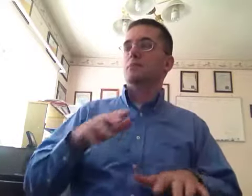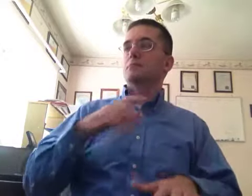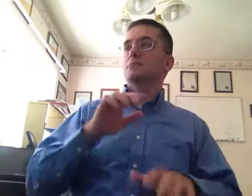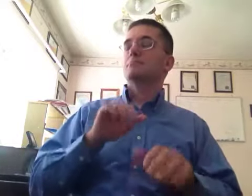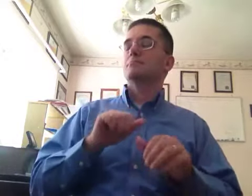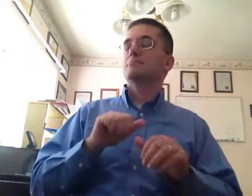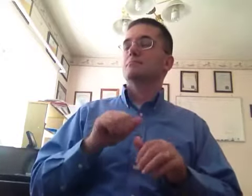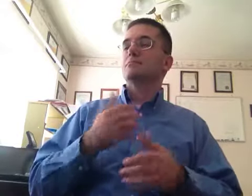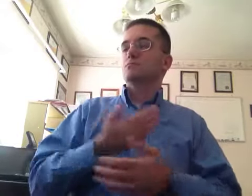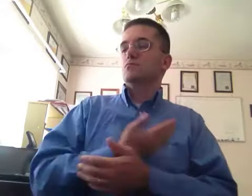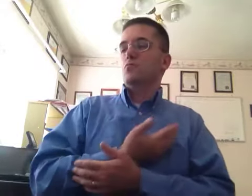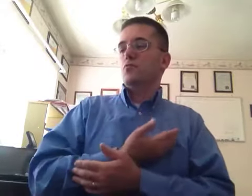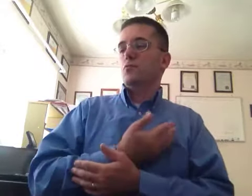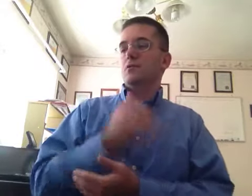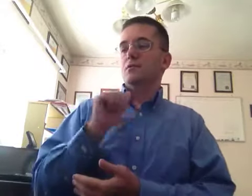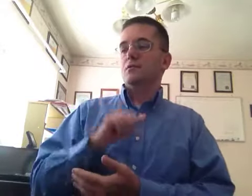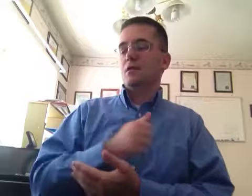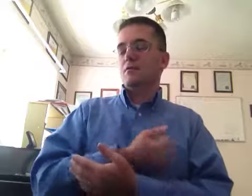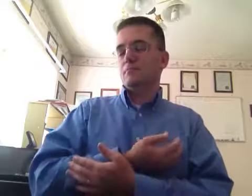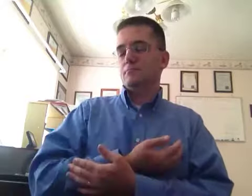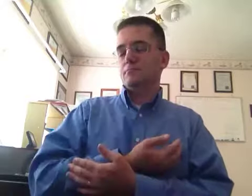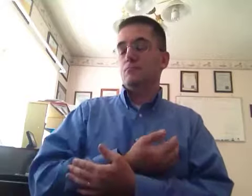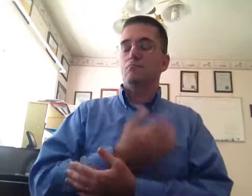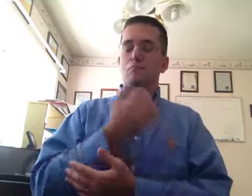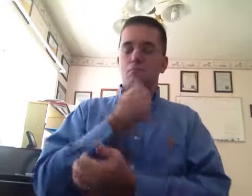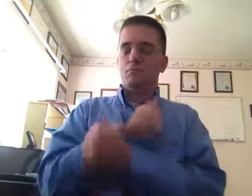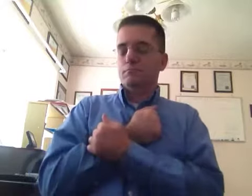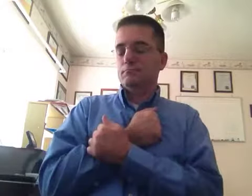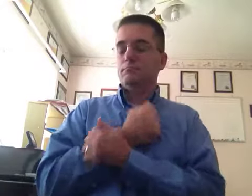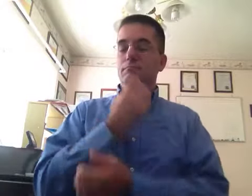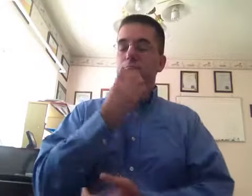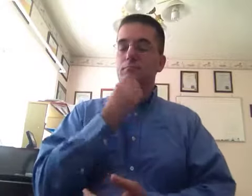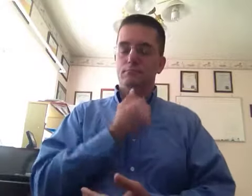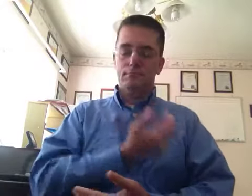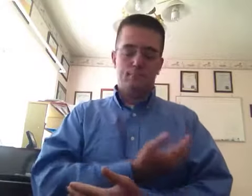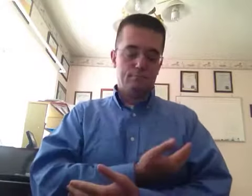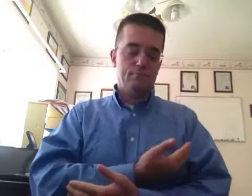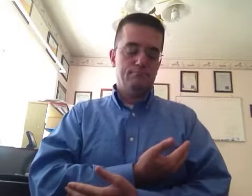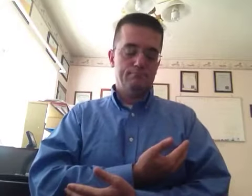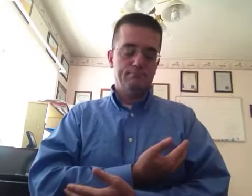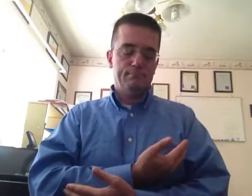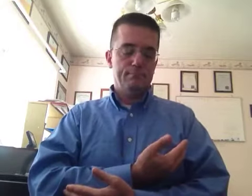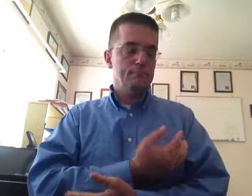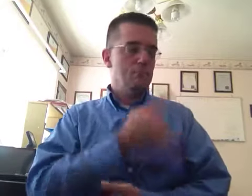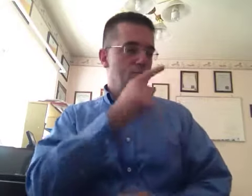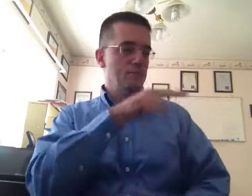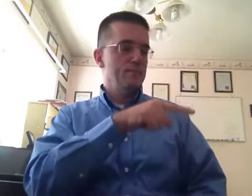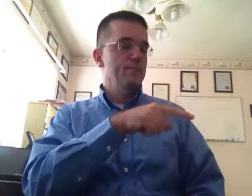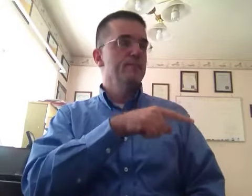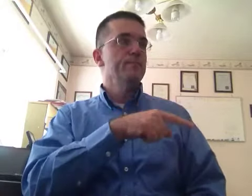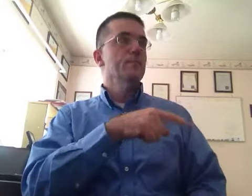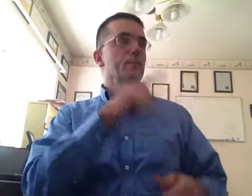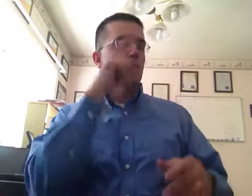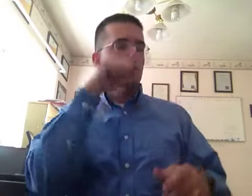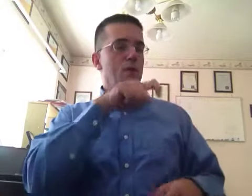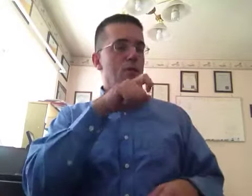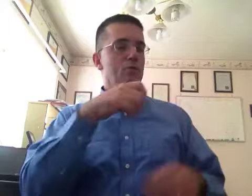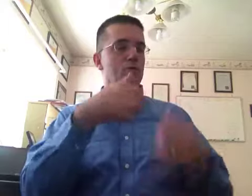okay. Well, you kind of have to separate parts of this into